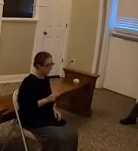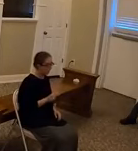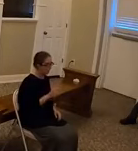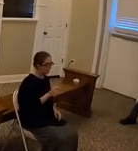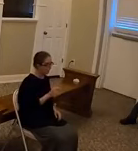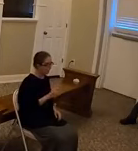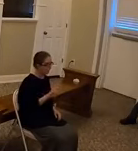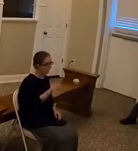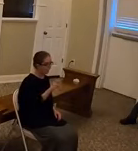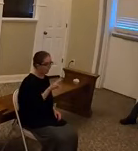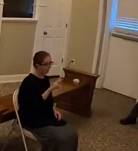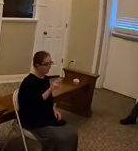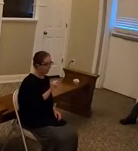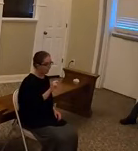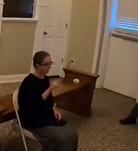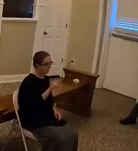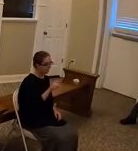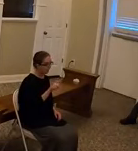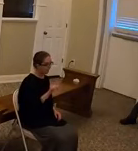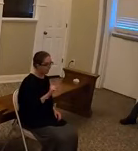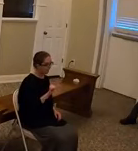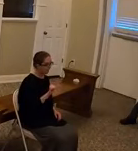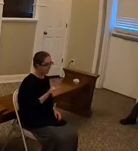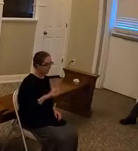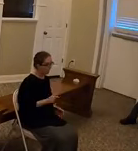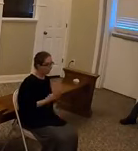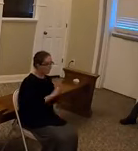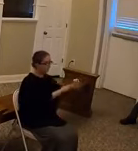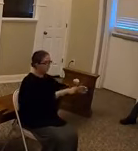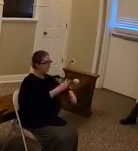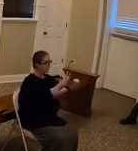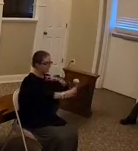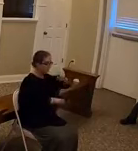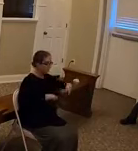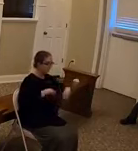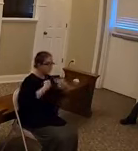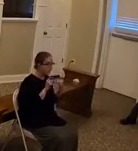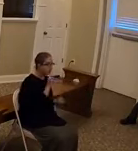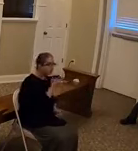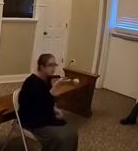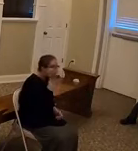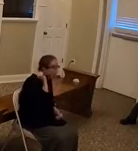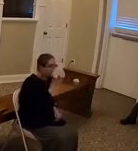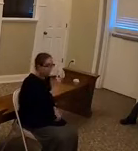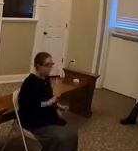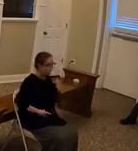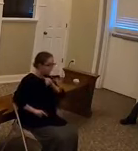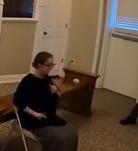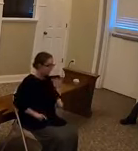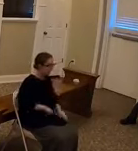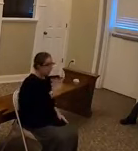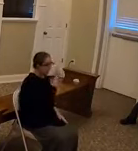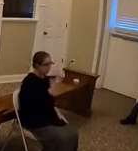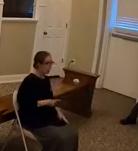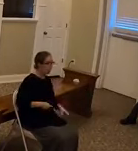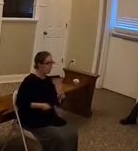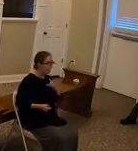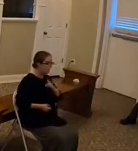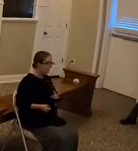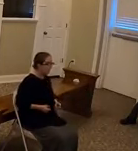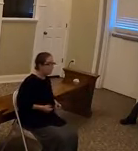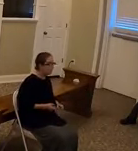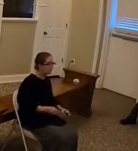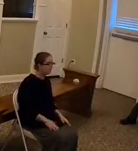revitalization. Hallelujah. Oh, come on. He was going to show the world that he truly was King of Kings and Lord of